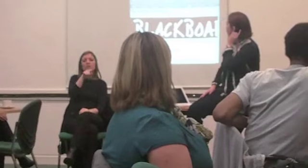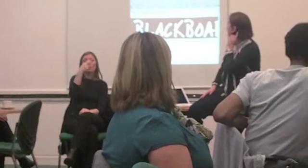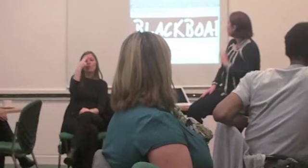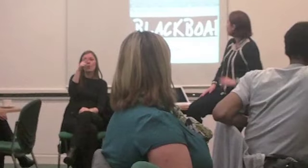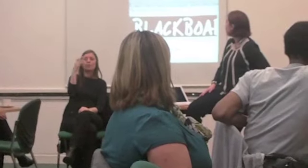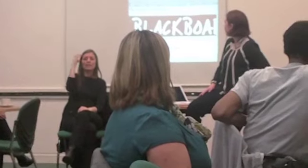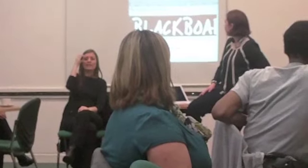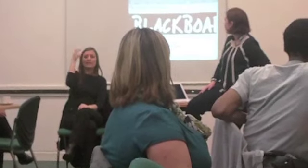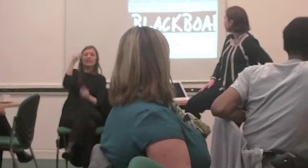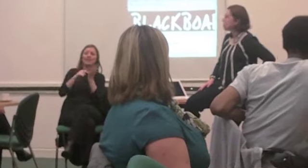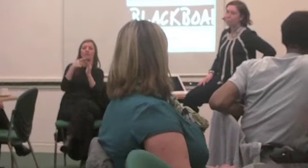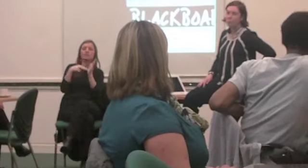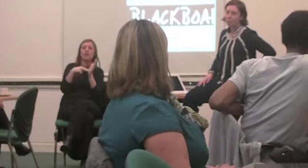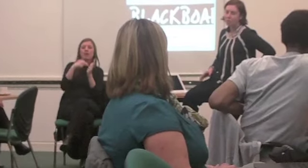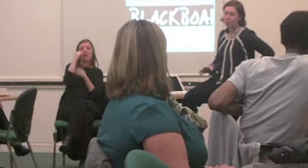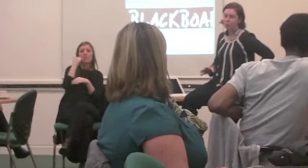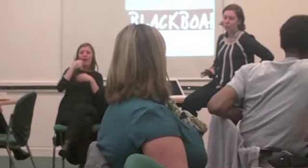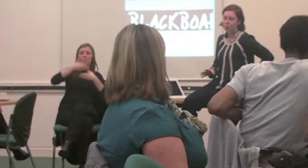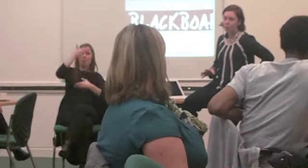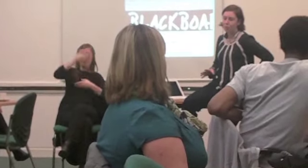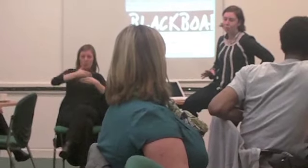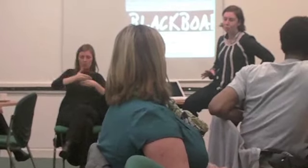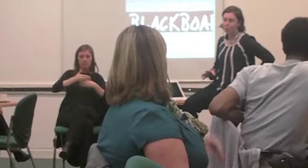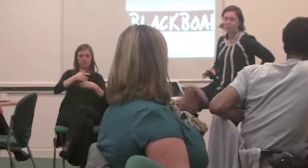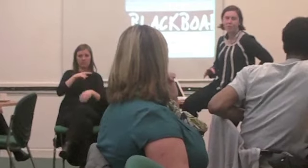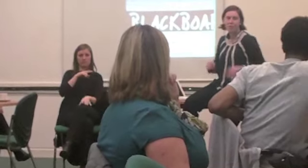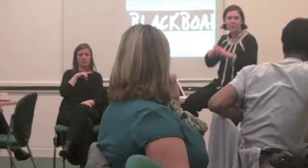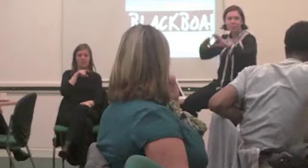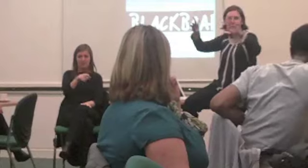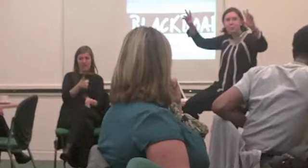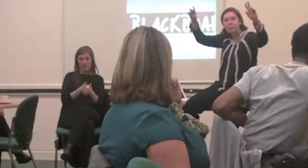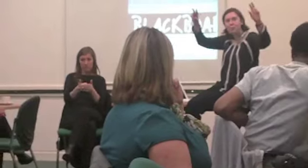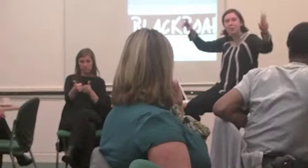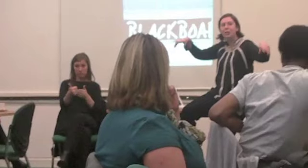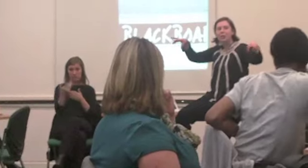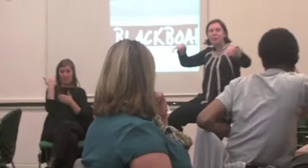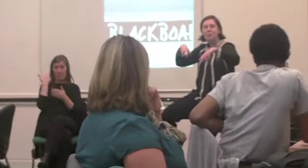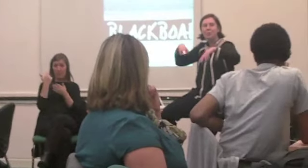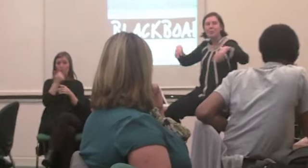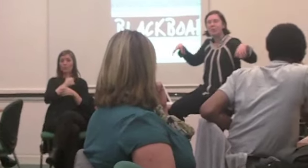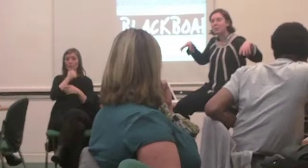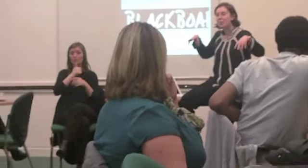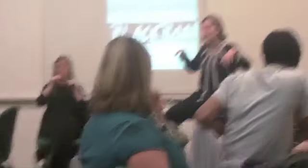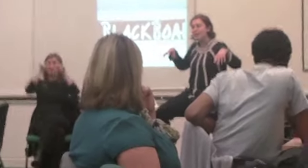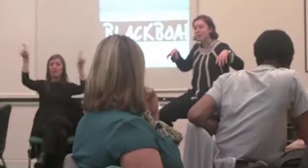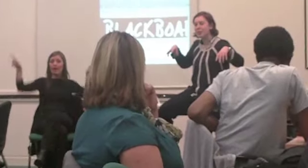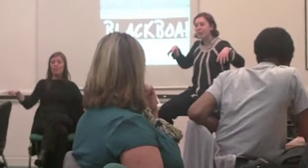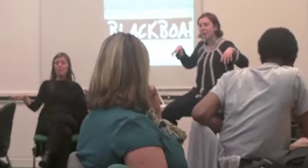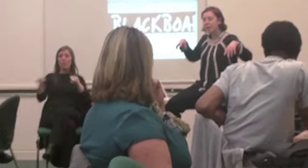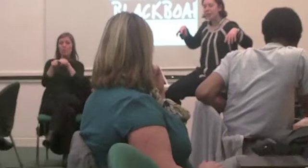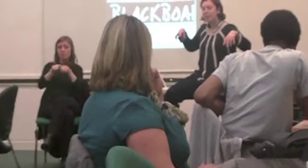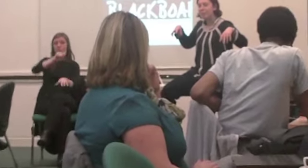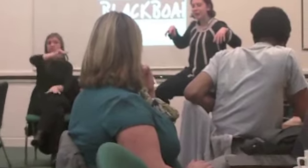Kington Blackboard. That's because what they used to talk over was literally a physical blackboard that was in the centre of this